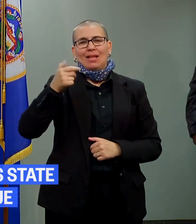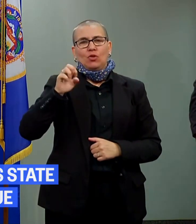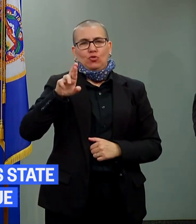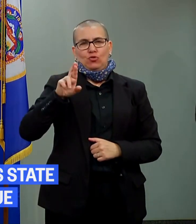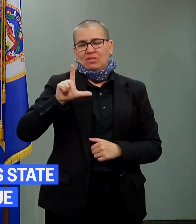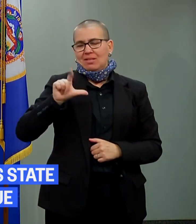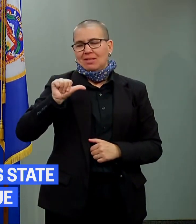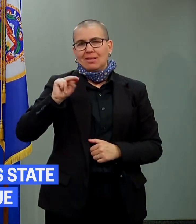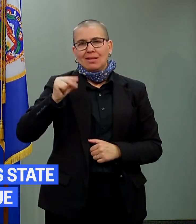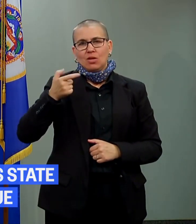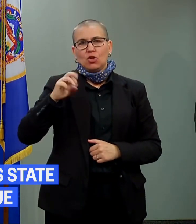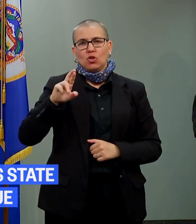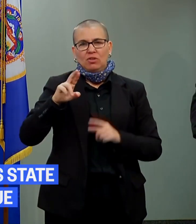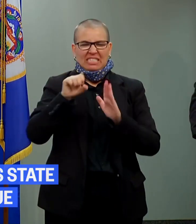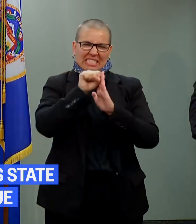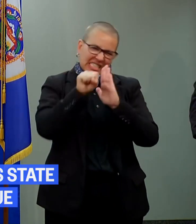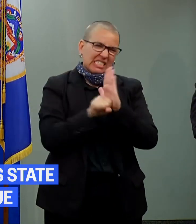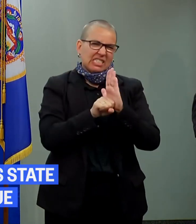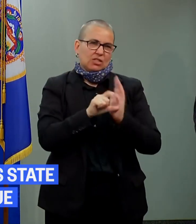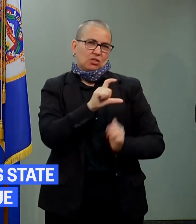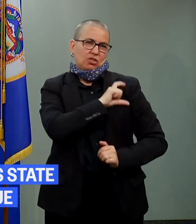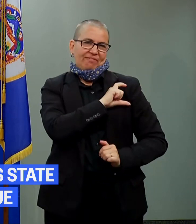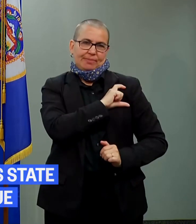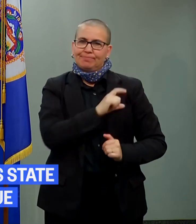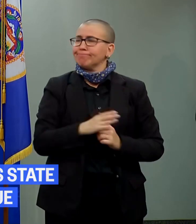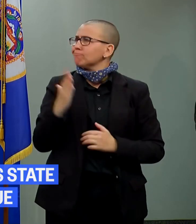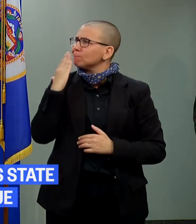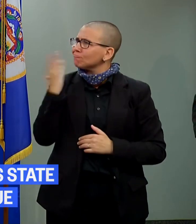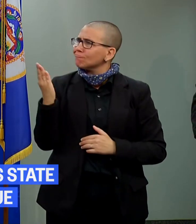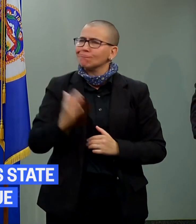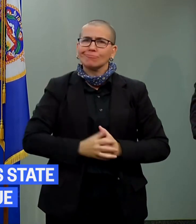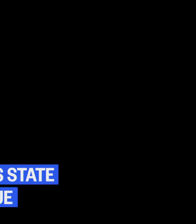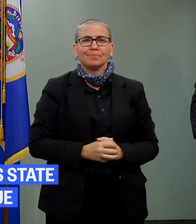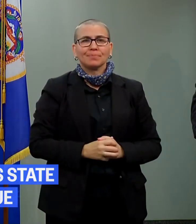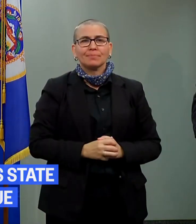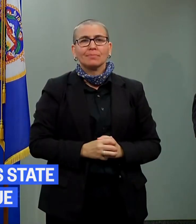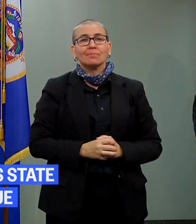Thank you, General, and good morning. Yesterday I stood here, and I